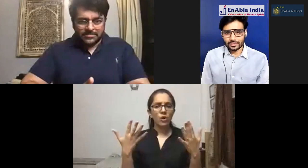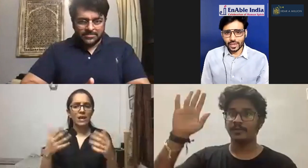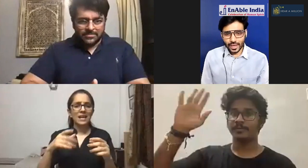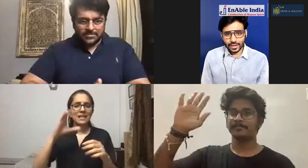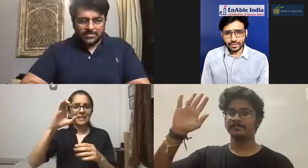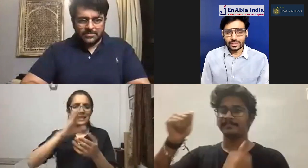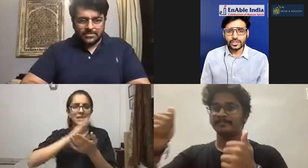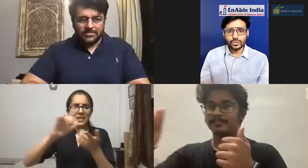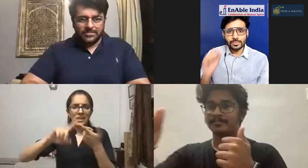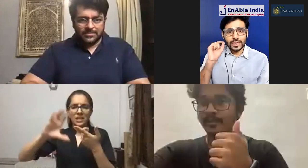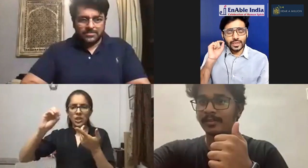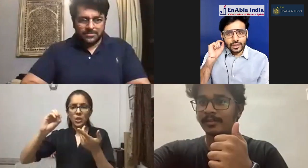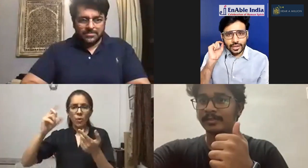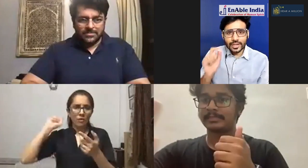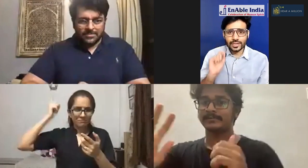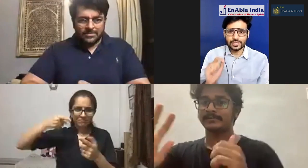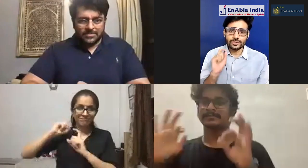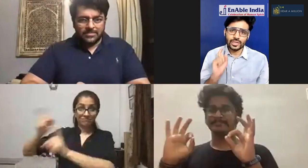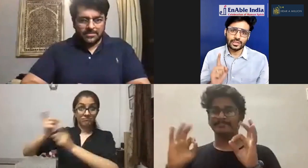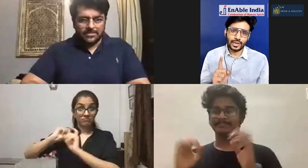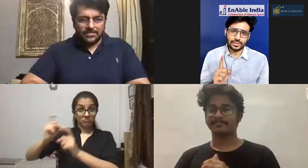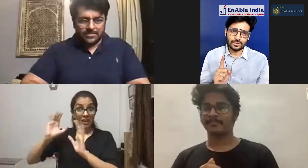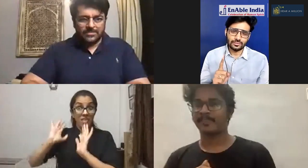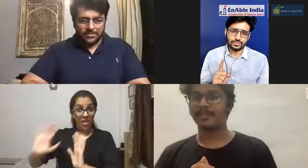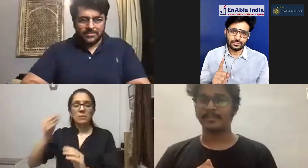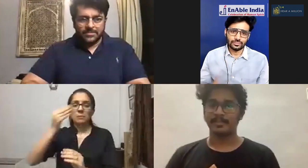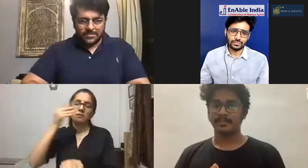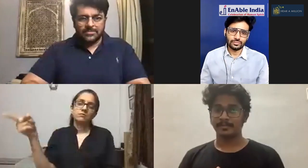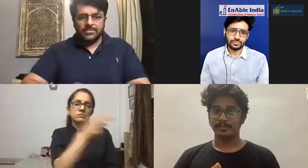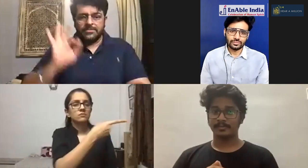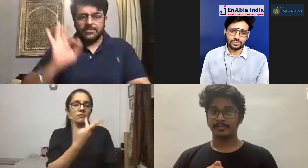chemotherapy. Again, they should be earliest to take the vaccine.